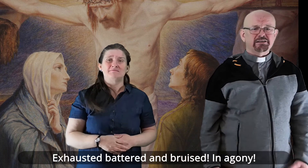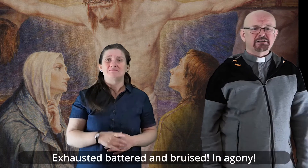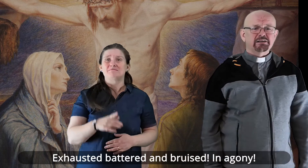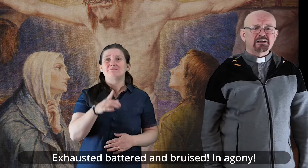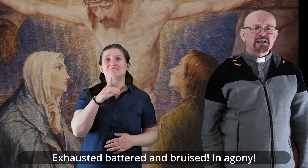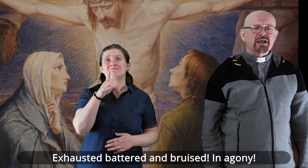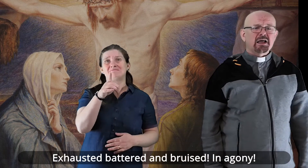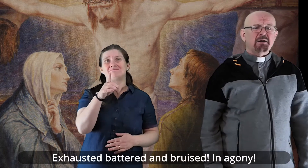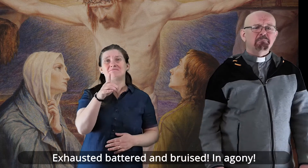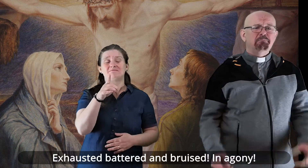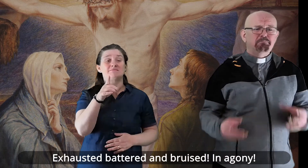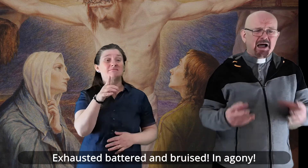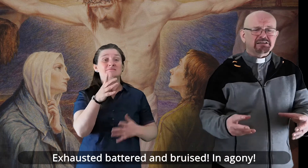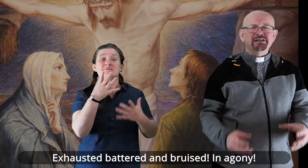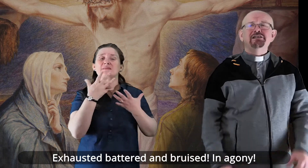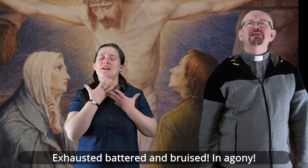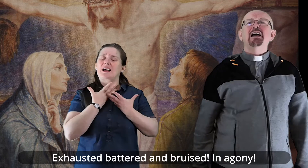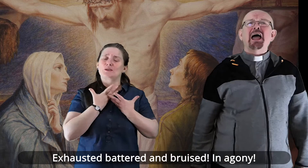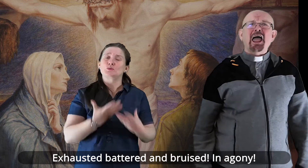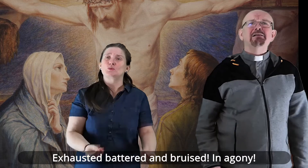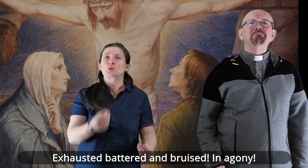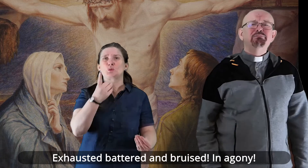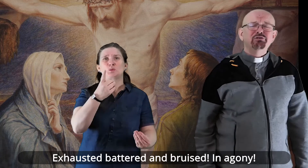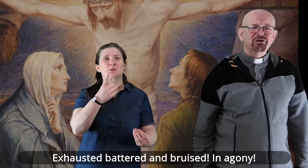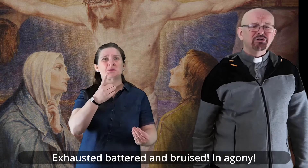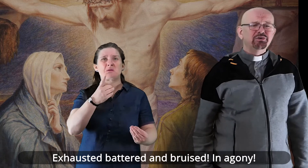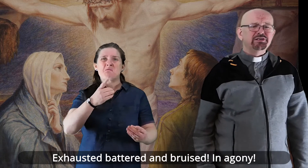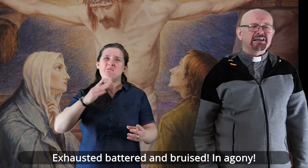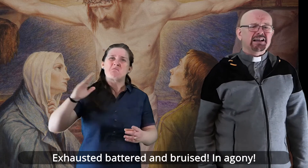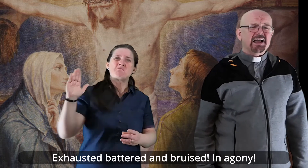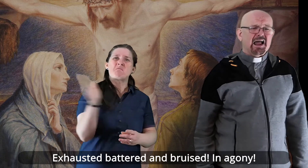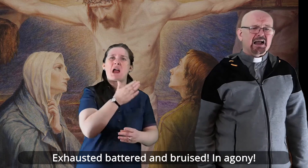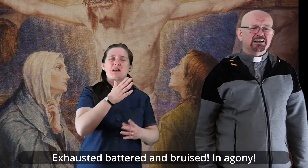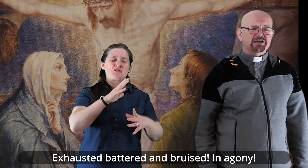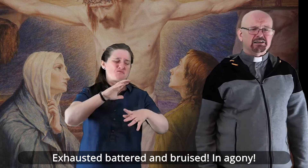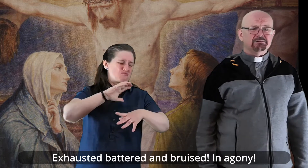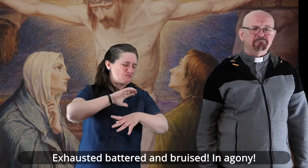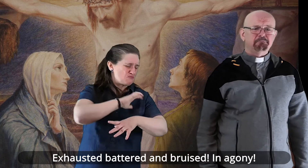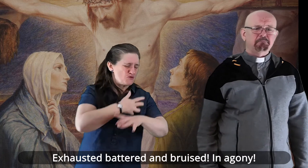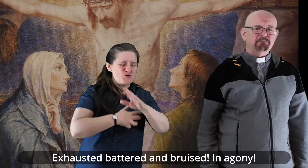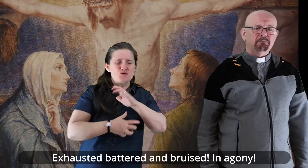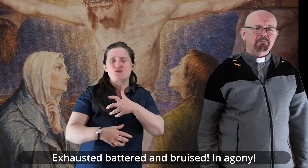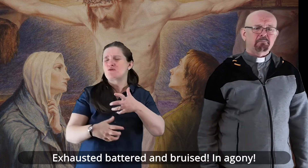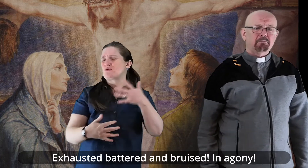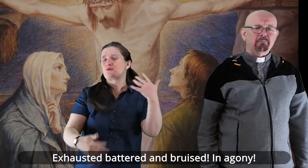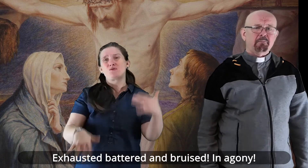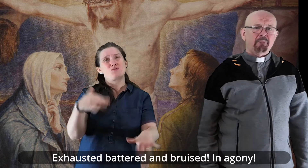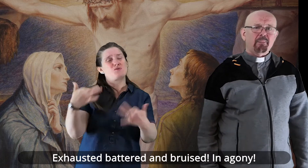exhausted, battered and bruised in agony.